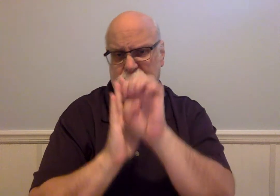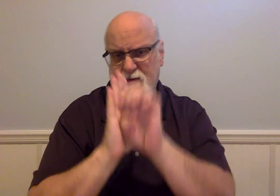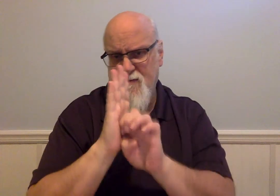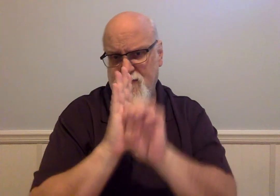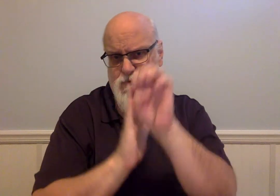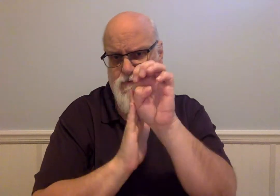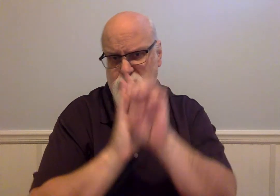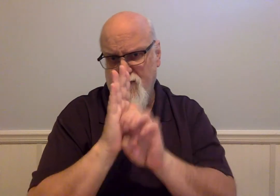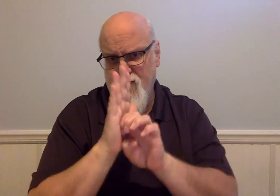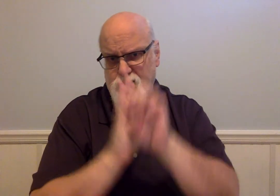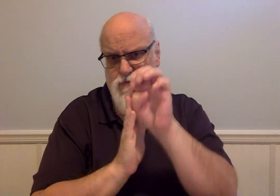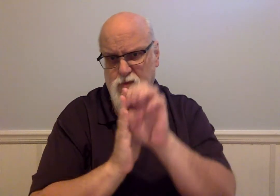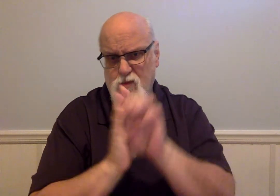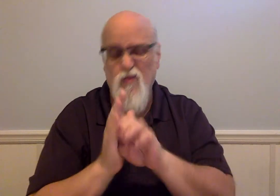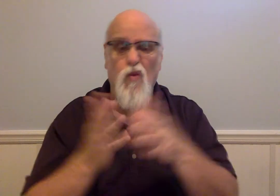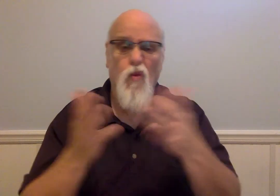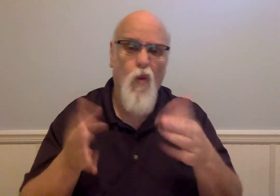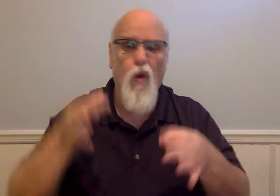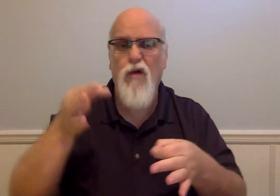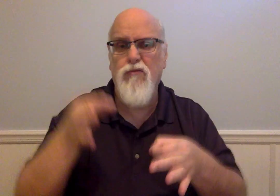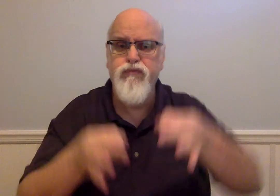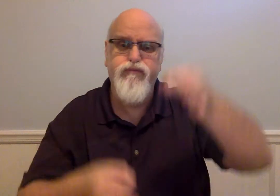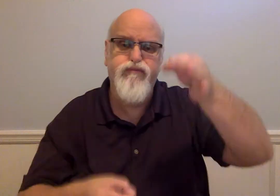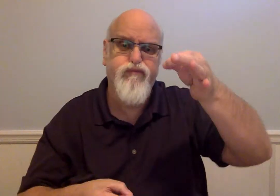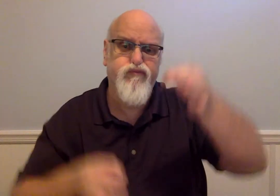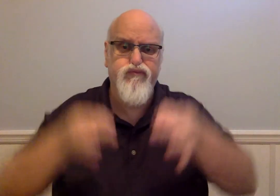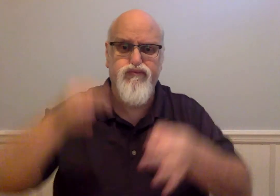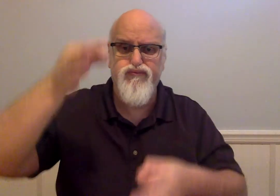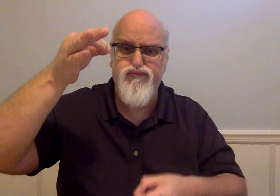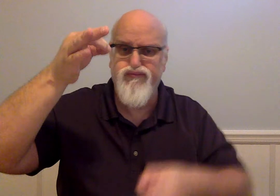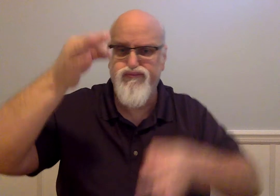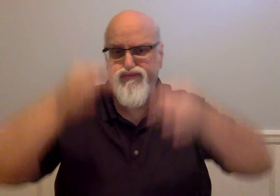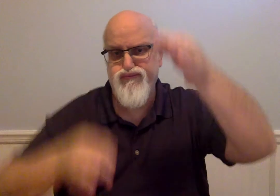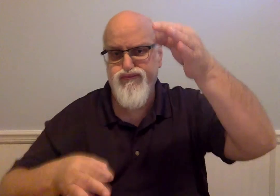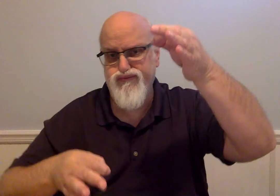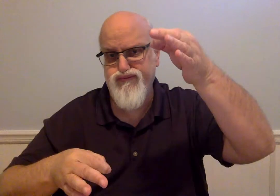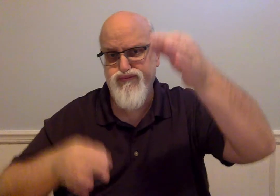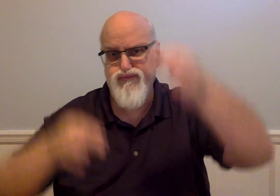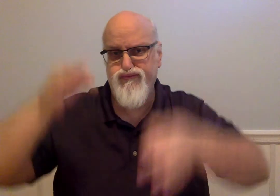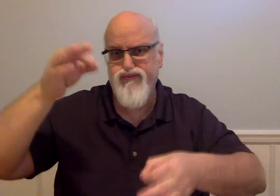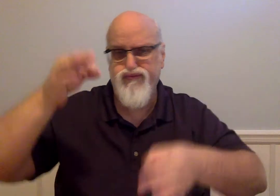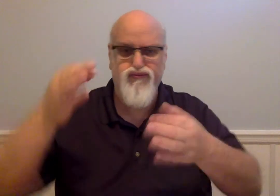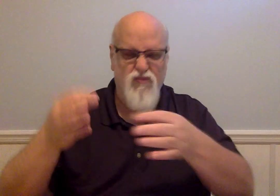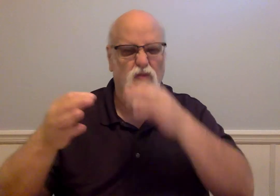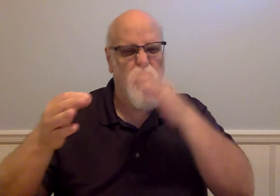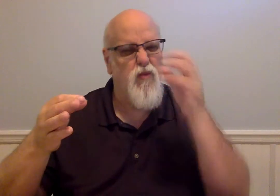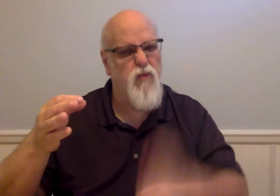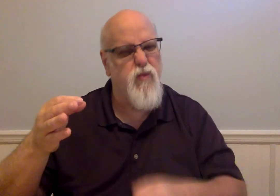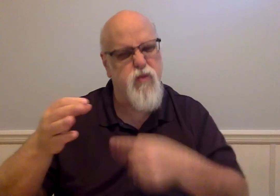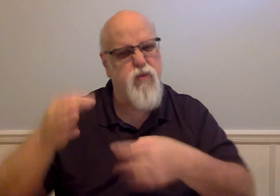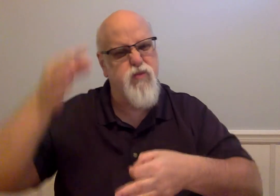an E that goes up the back of your non-dominant hand. Or even that old one, it looks like the weights. But that's